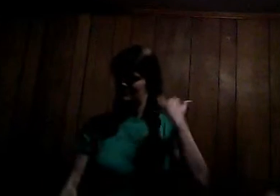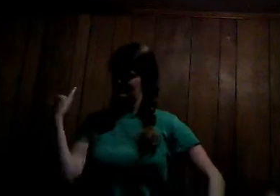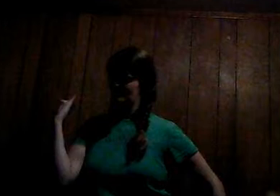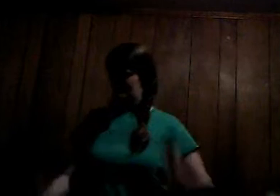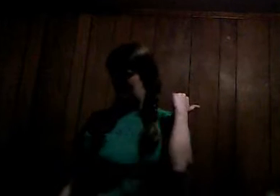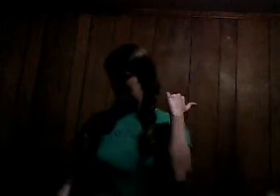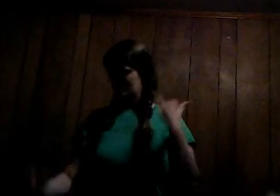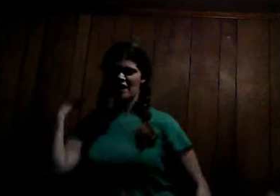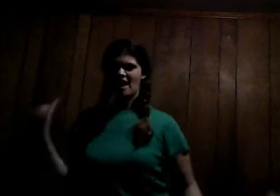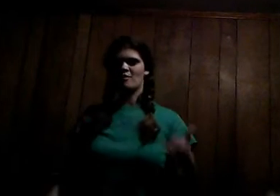in. Break it down.